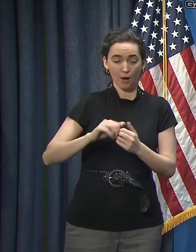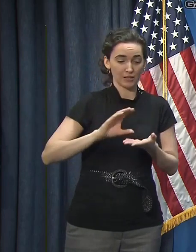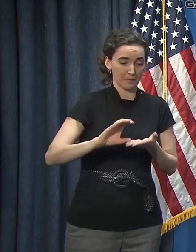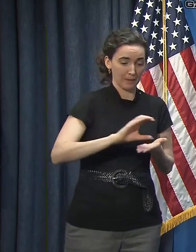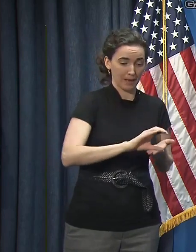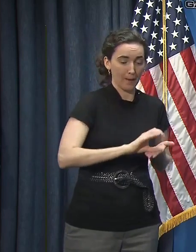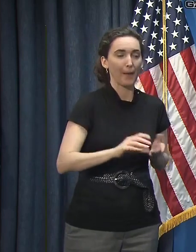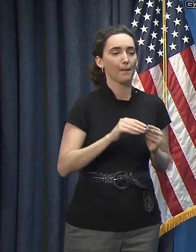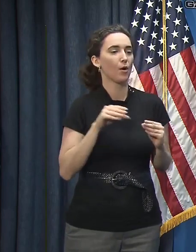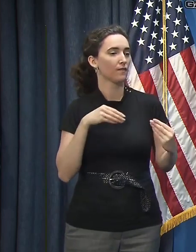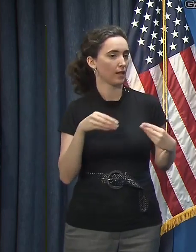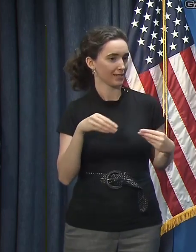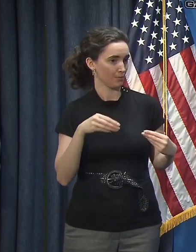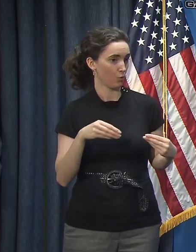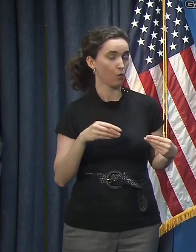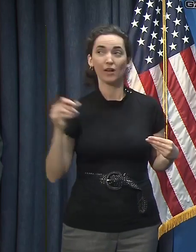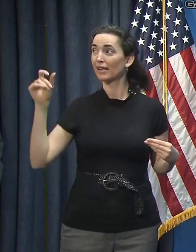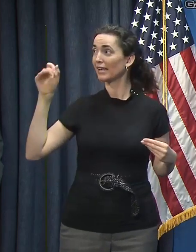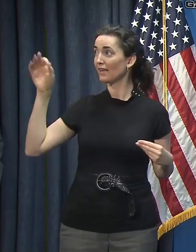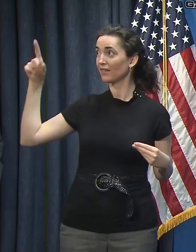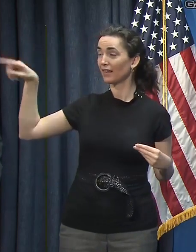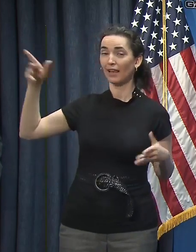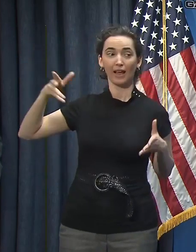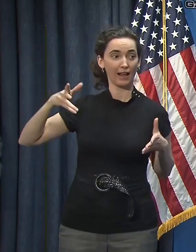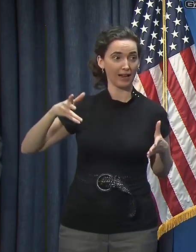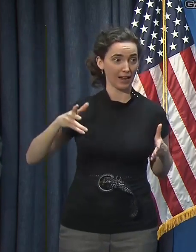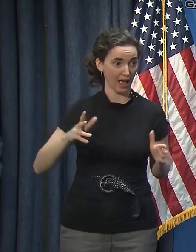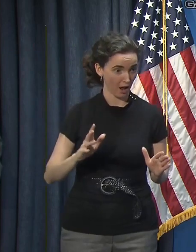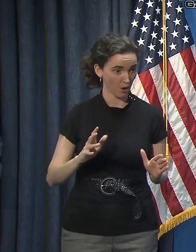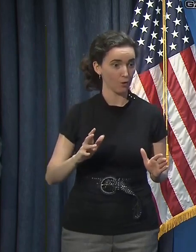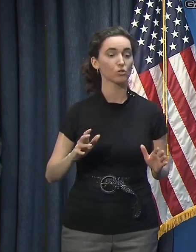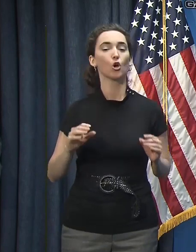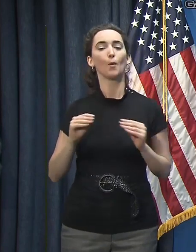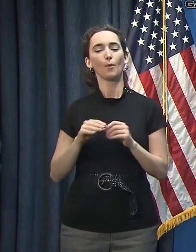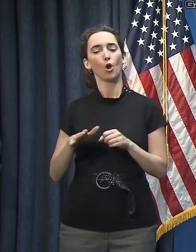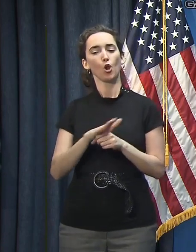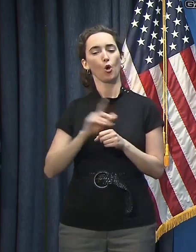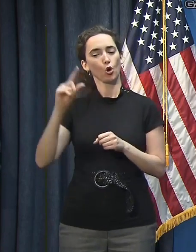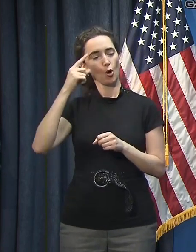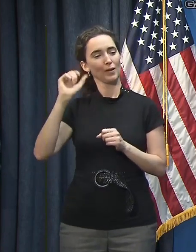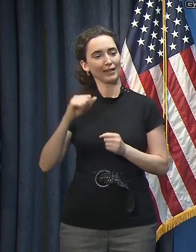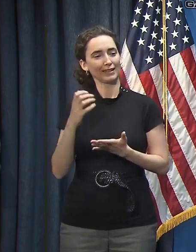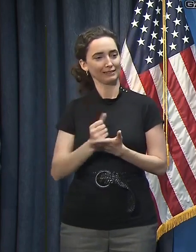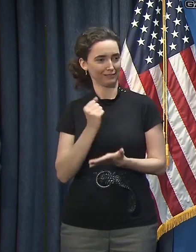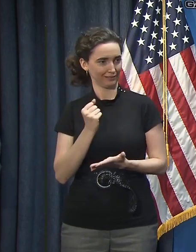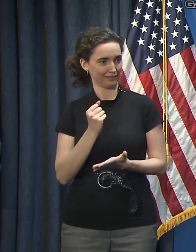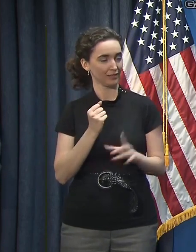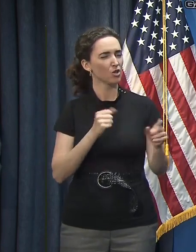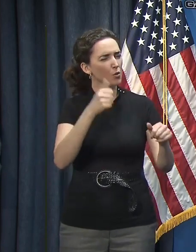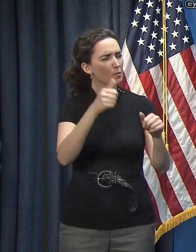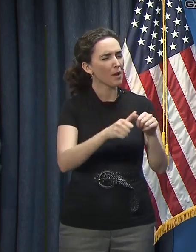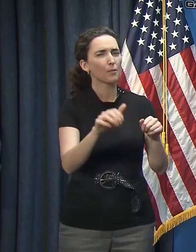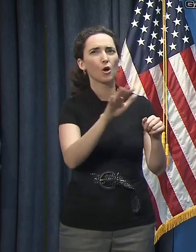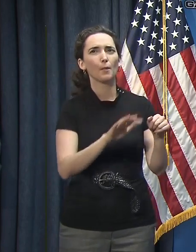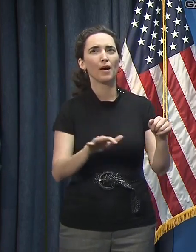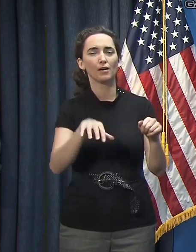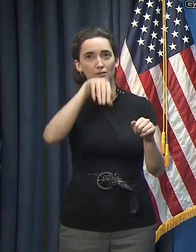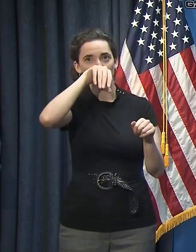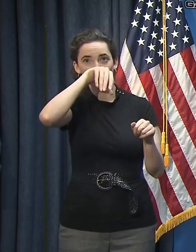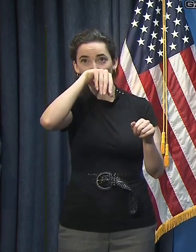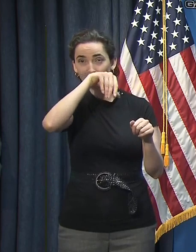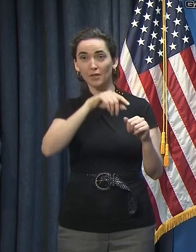do that, then it's going to be something that more local governments can take advantage of. And as you will remember, 45% of